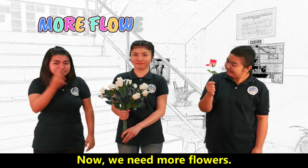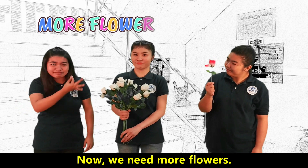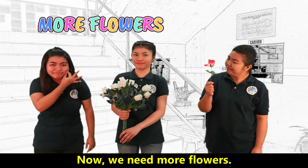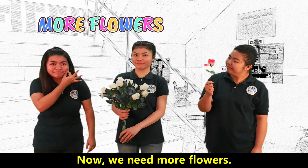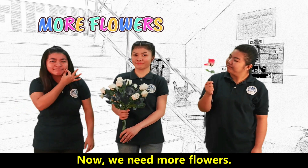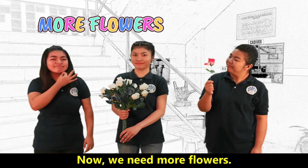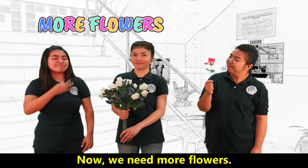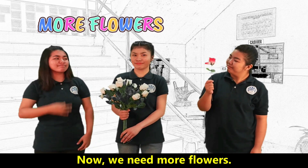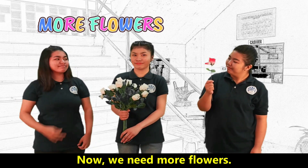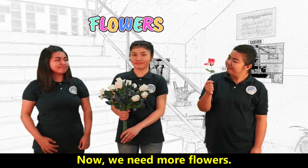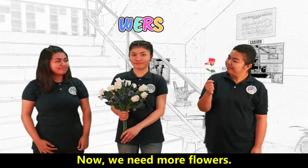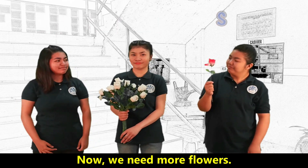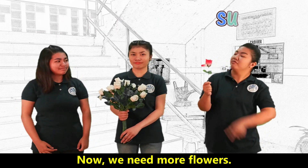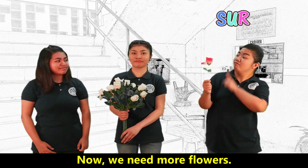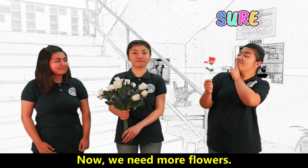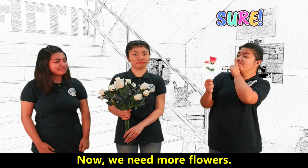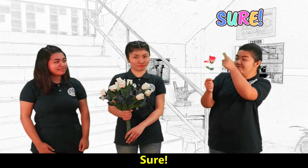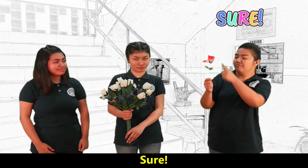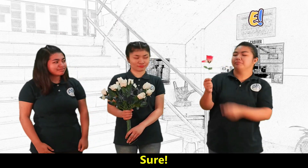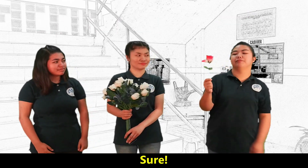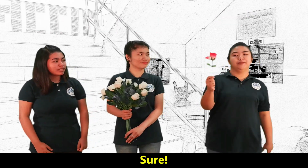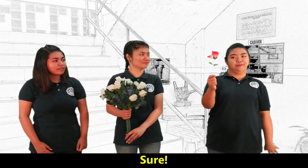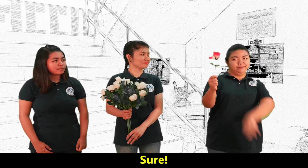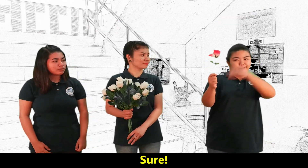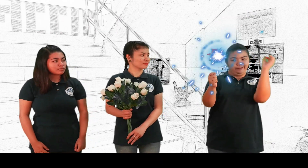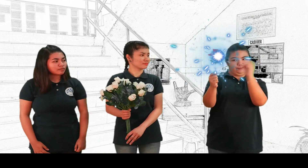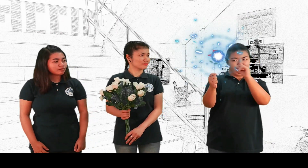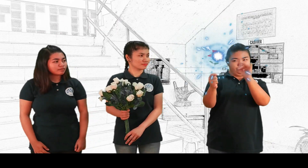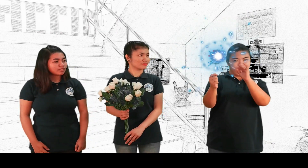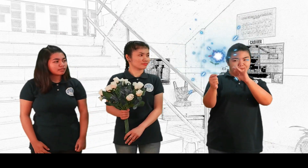more flowers. Sure.